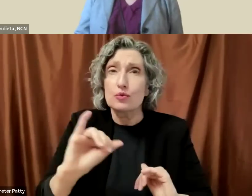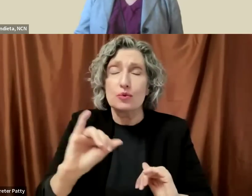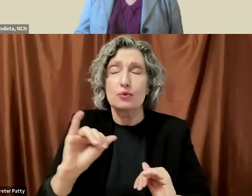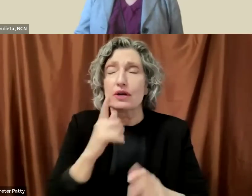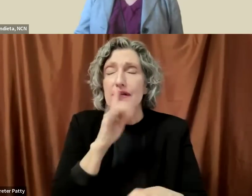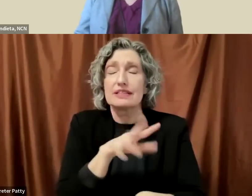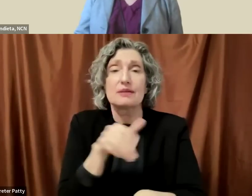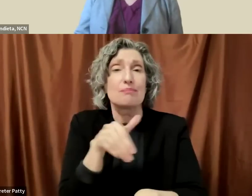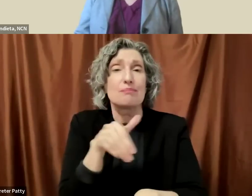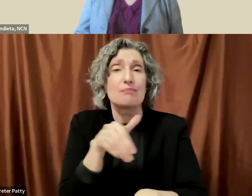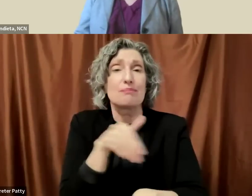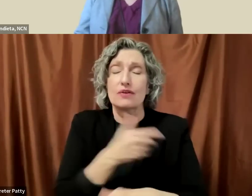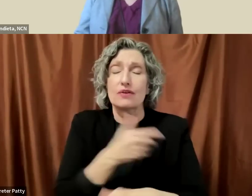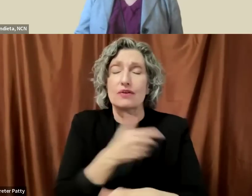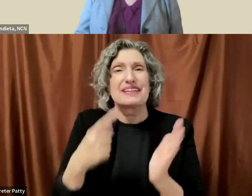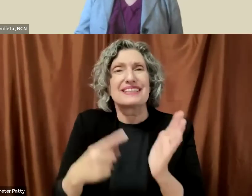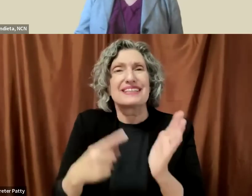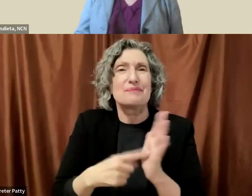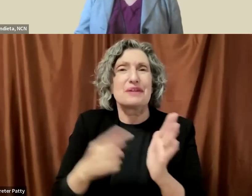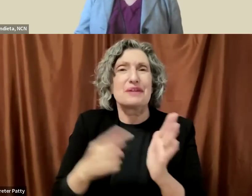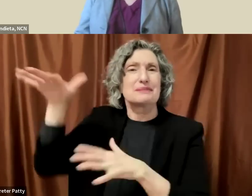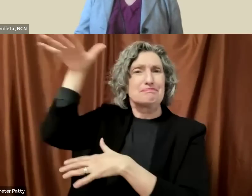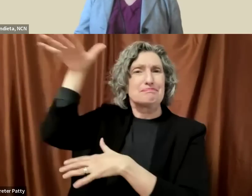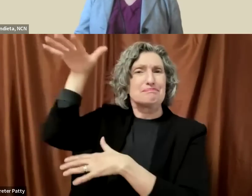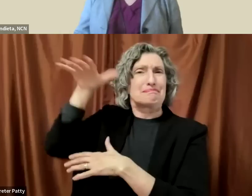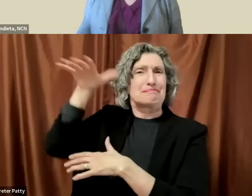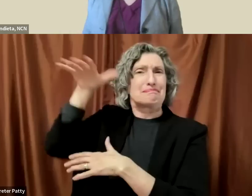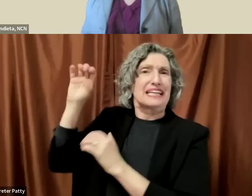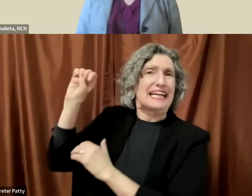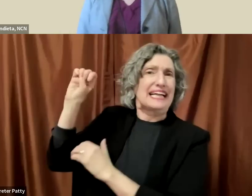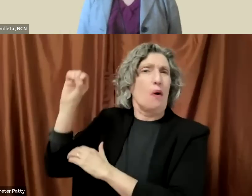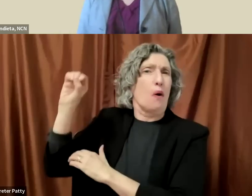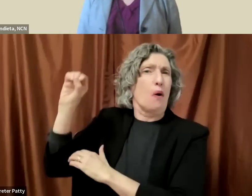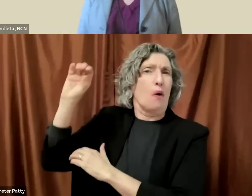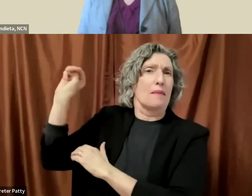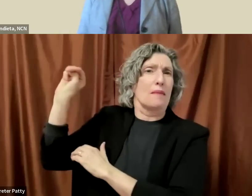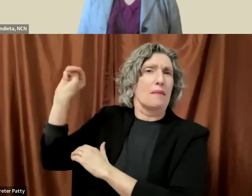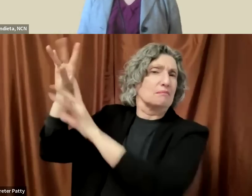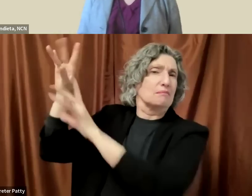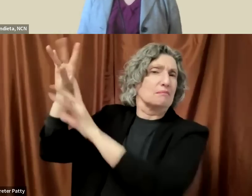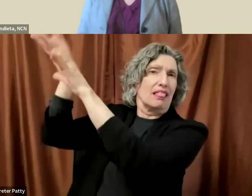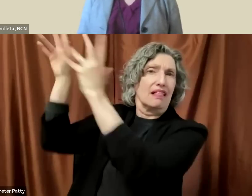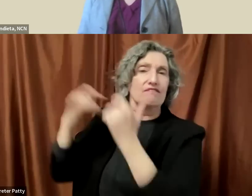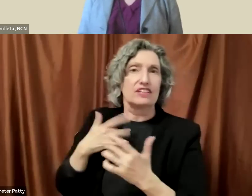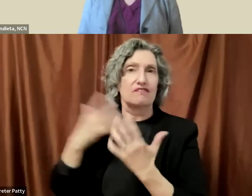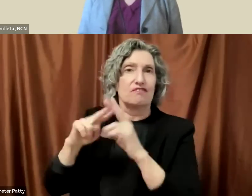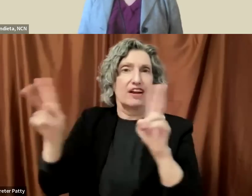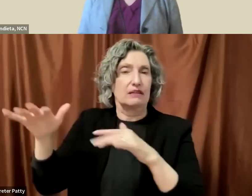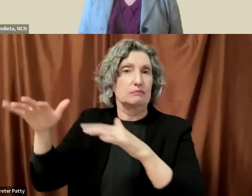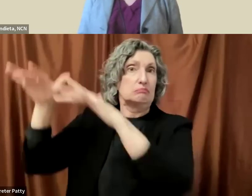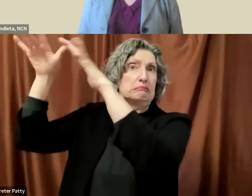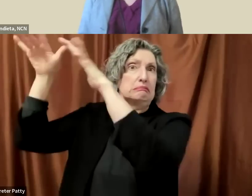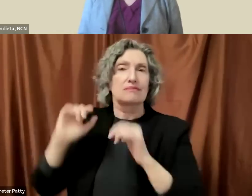executive actions and OMB memos can feel very far away from people's lived experiences, but everyone